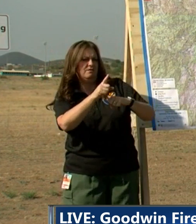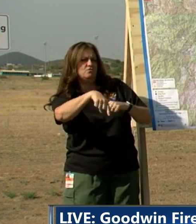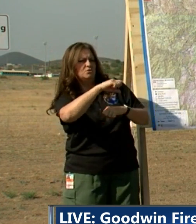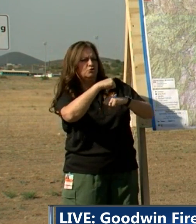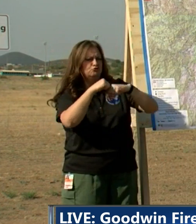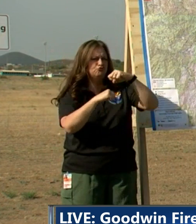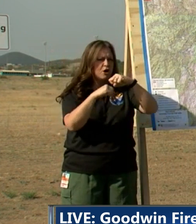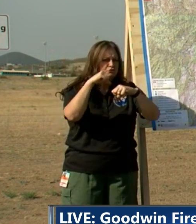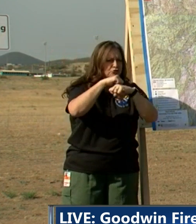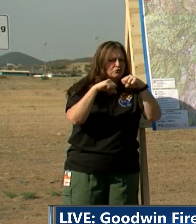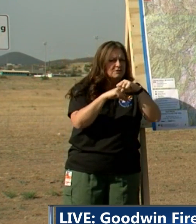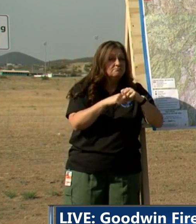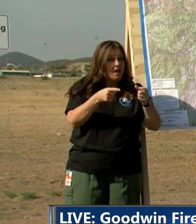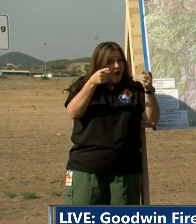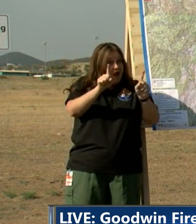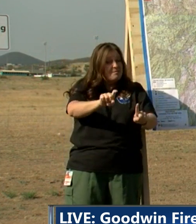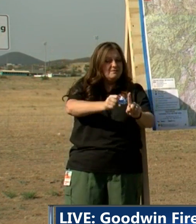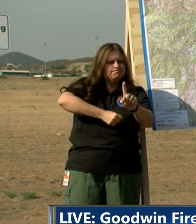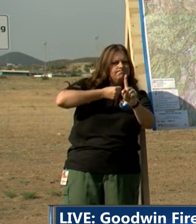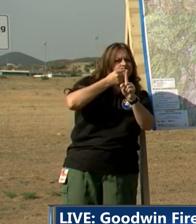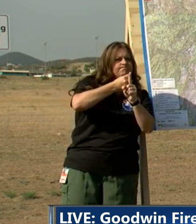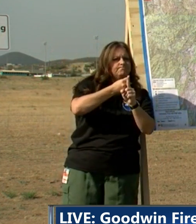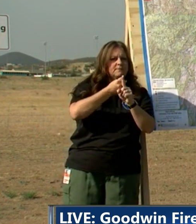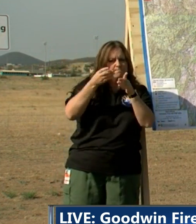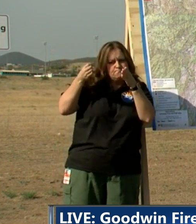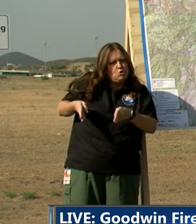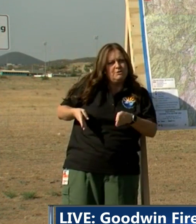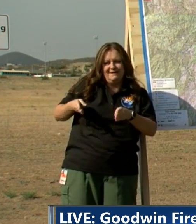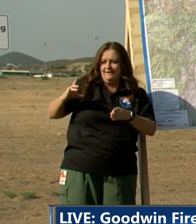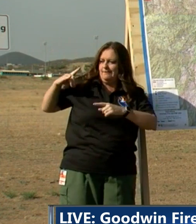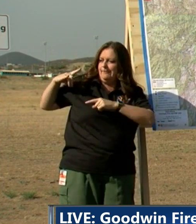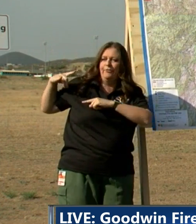damage. We had a drone intrusion yesterday, so what